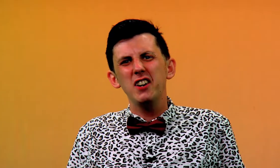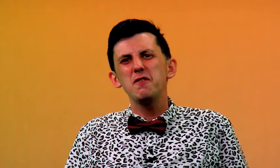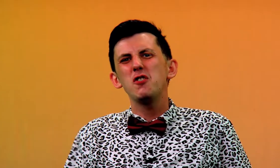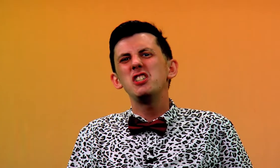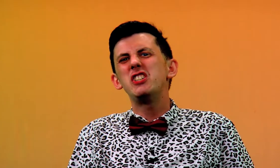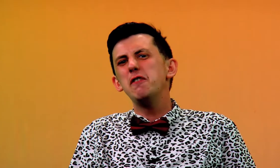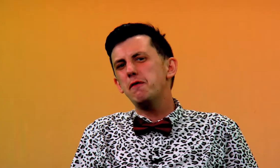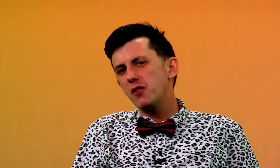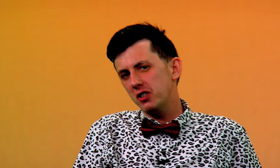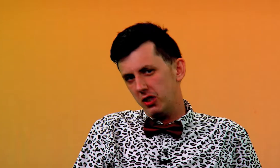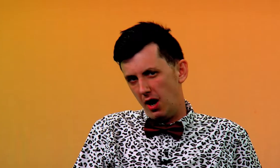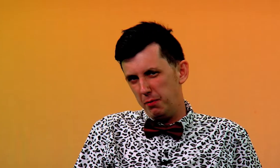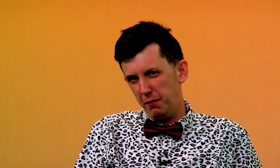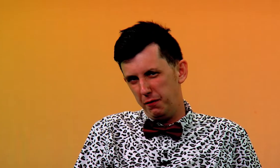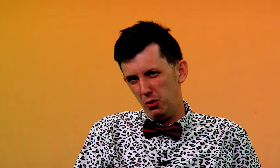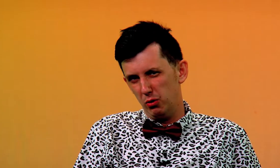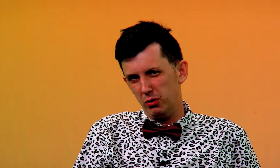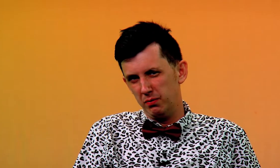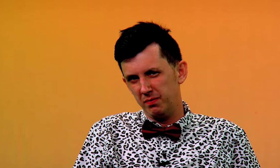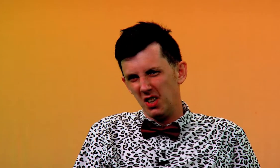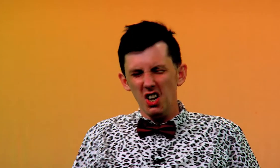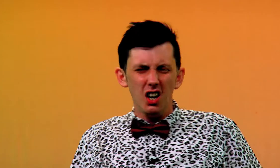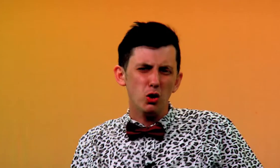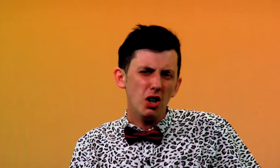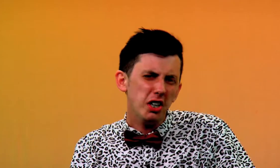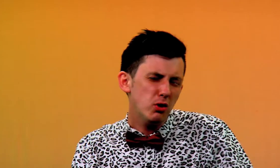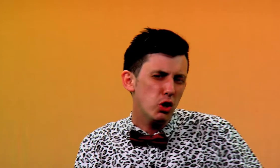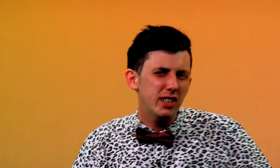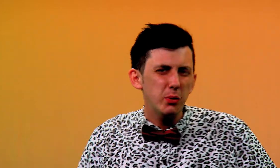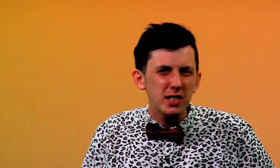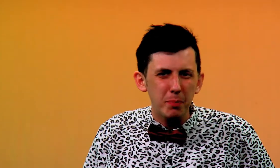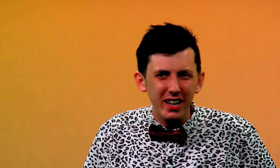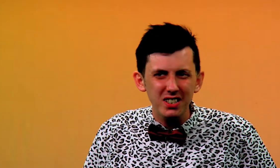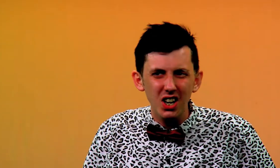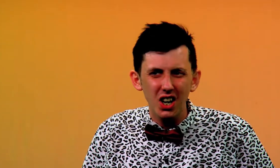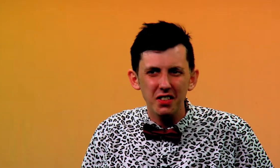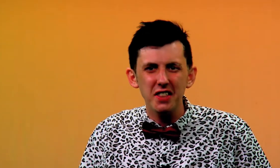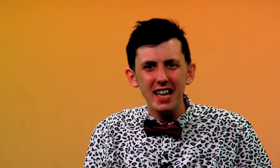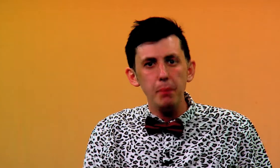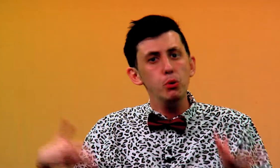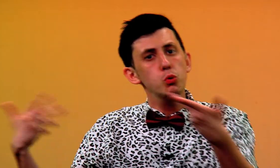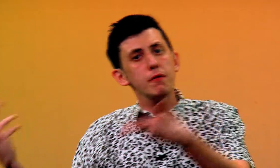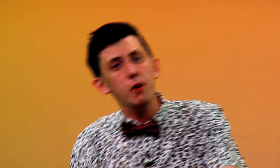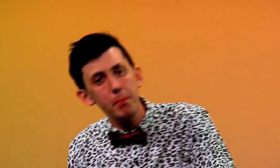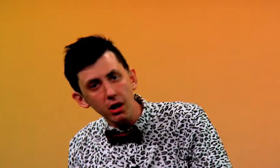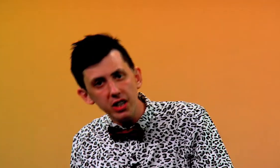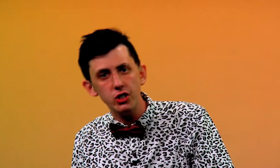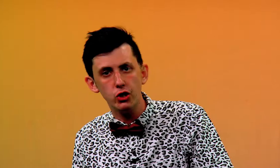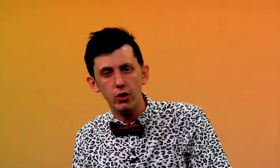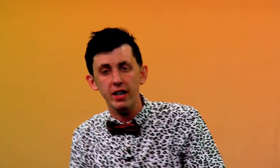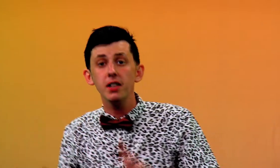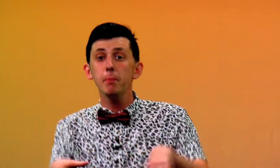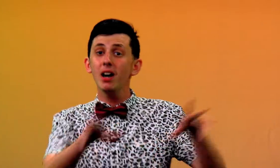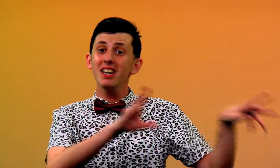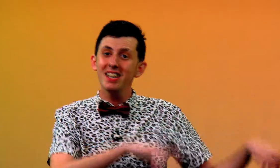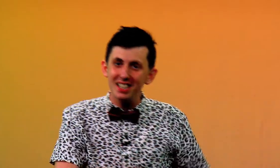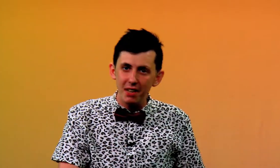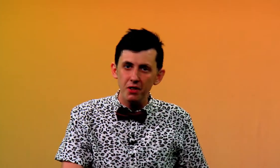for a different type of food. Crocodile tried to explain to her that the apples were from Monkey's tree and that Monkey had given them